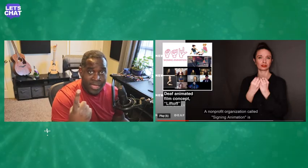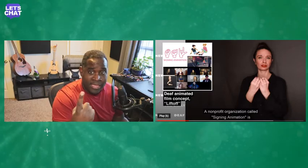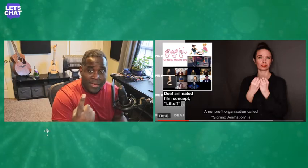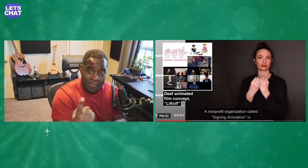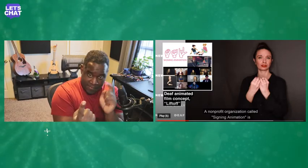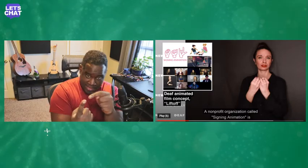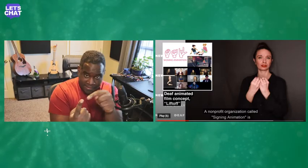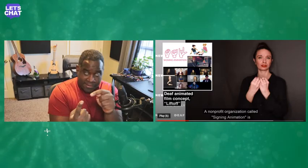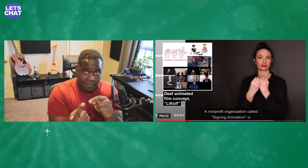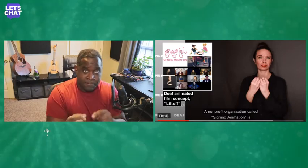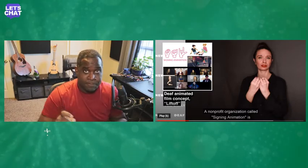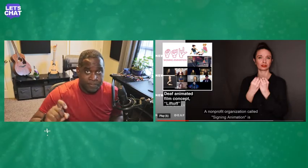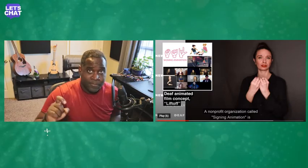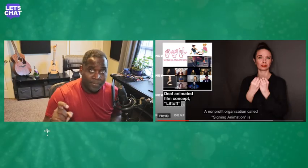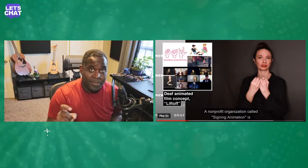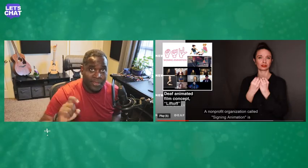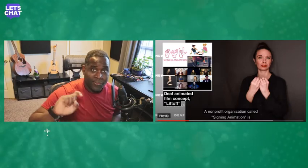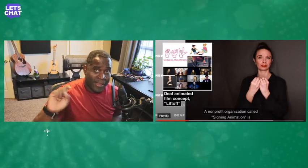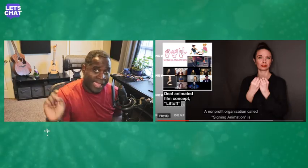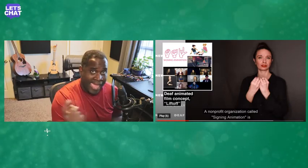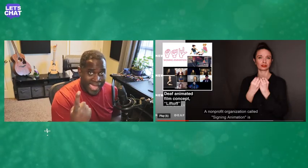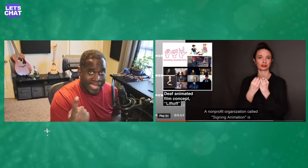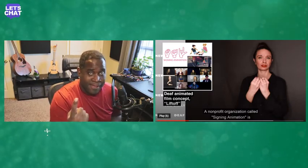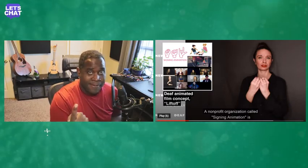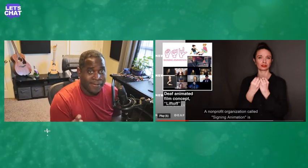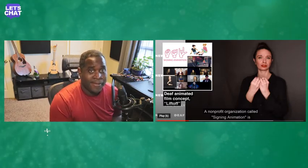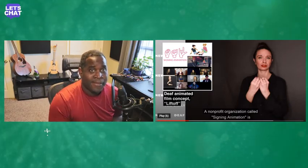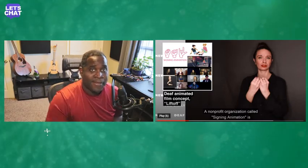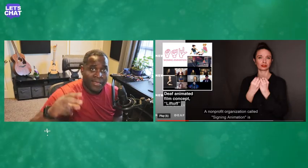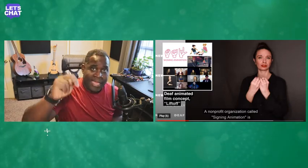I'm talking about this, so like a